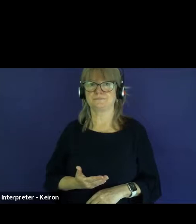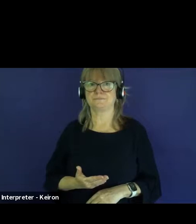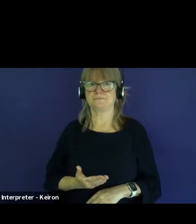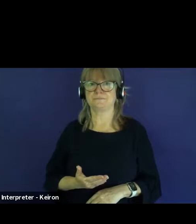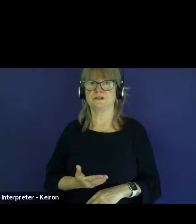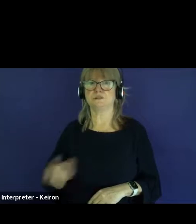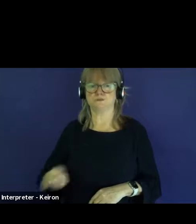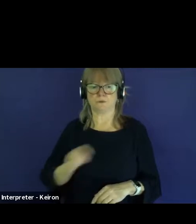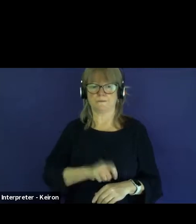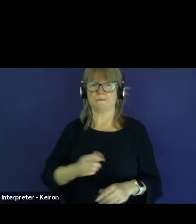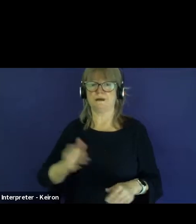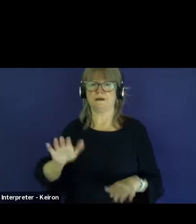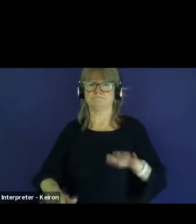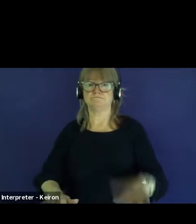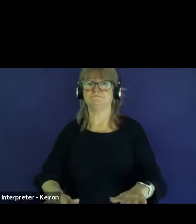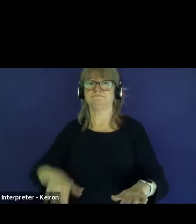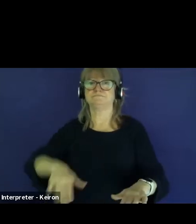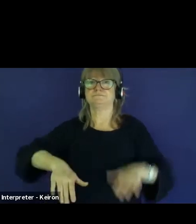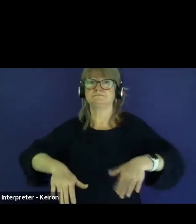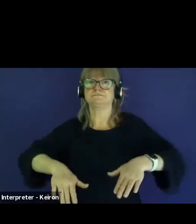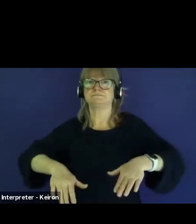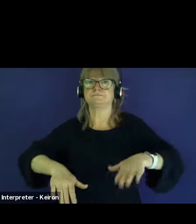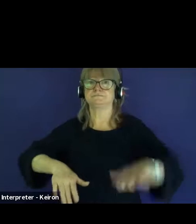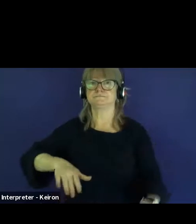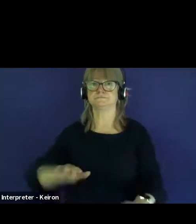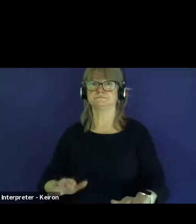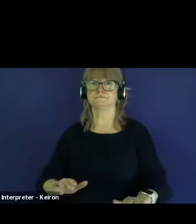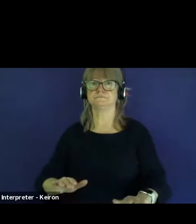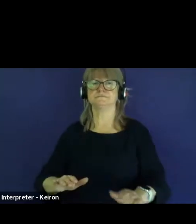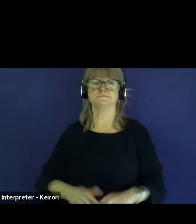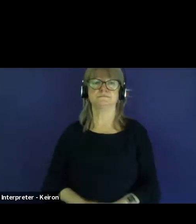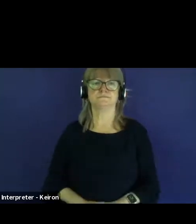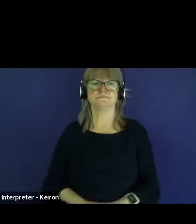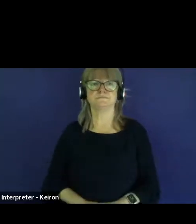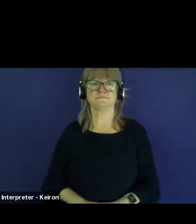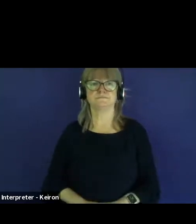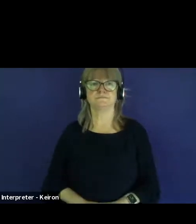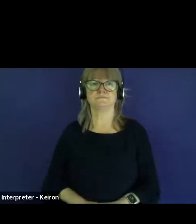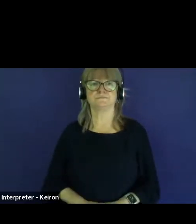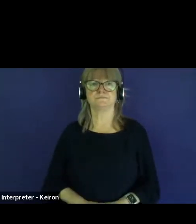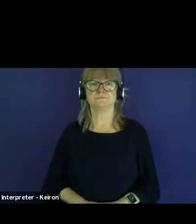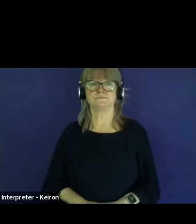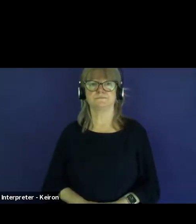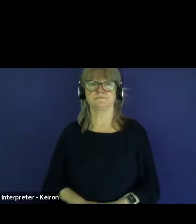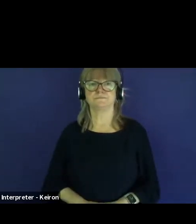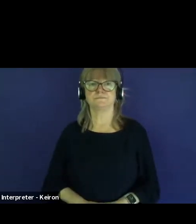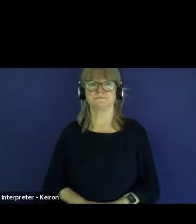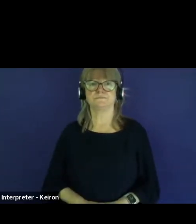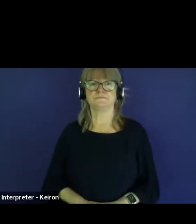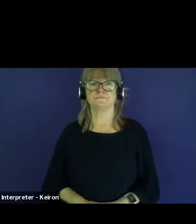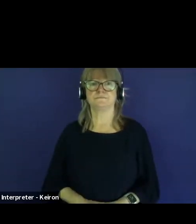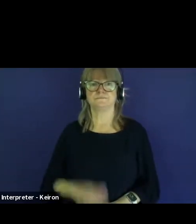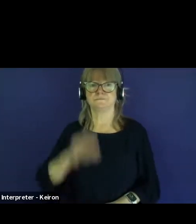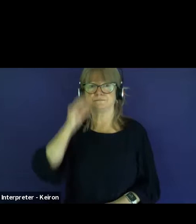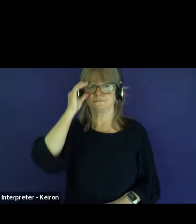time. So following on from that one, I'll make sure I tell everyone what the next exercise is,